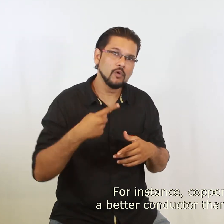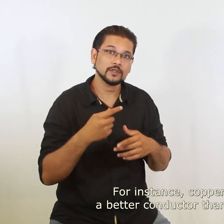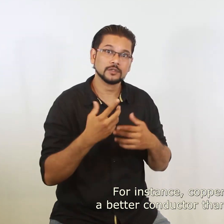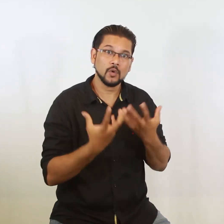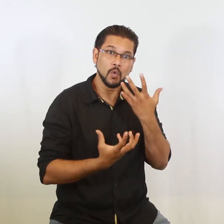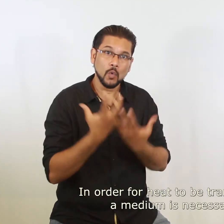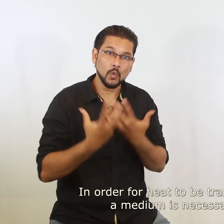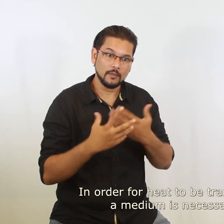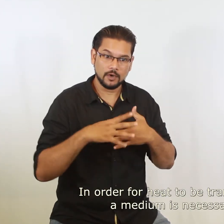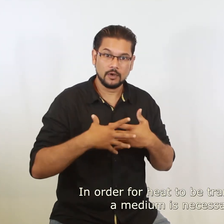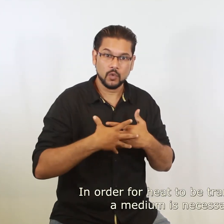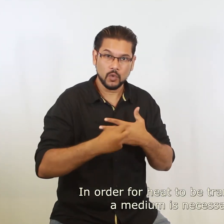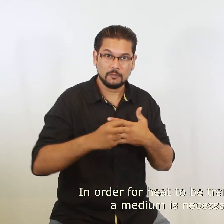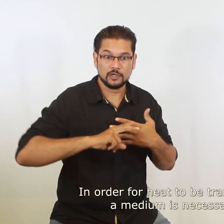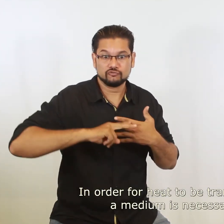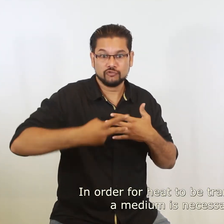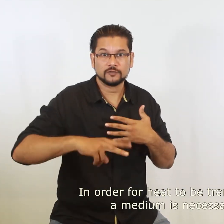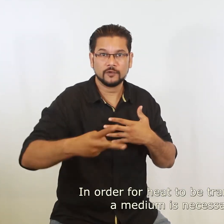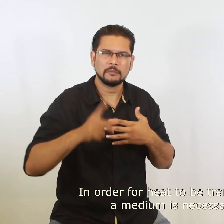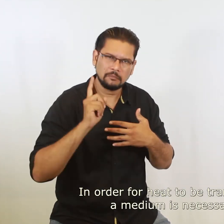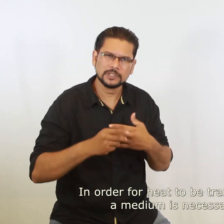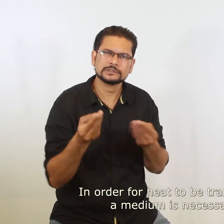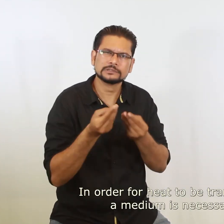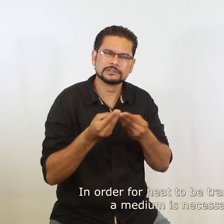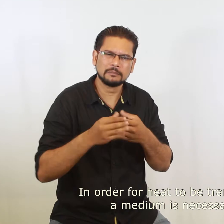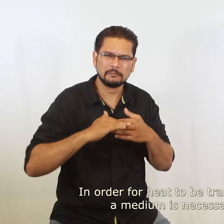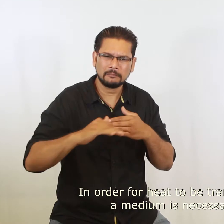In order for heat to be transferred, a medium is necessary